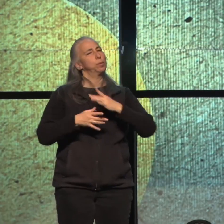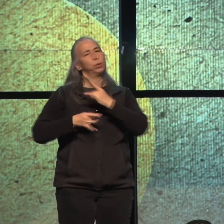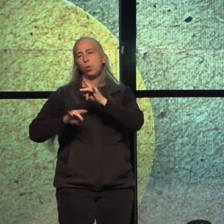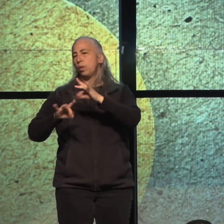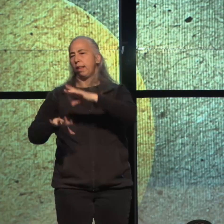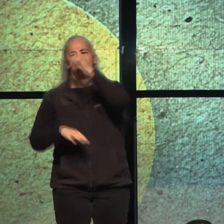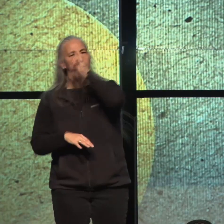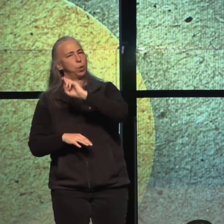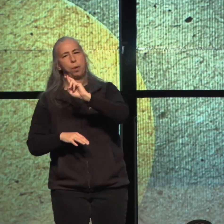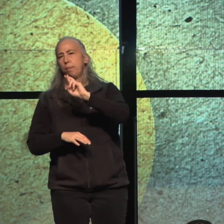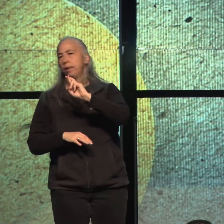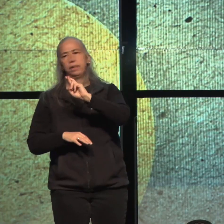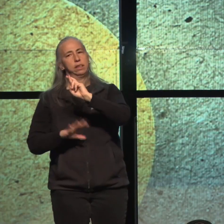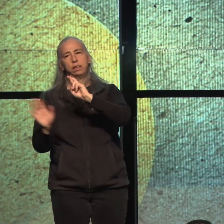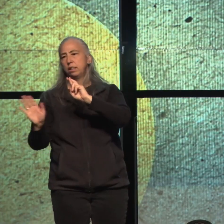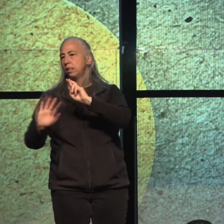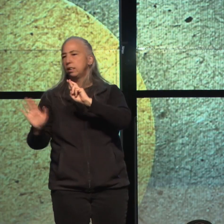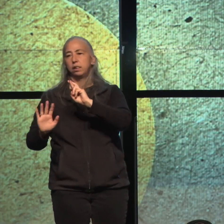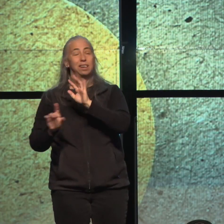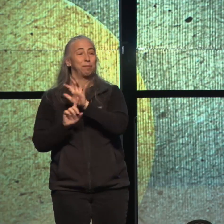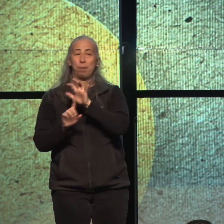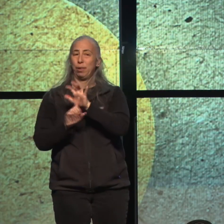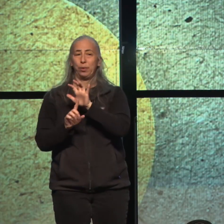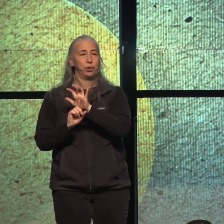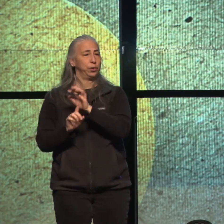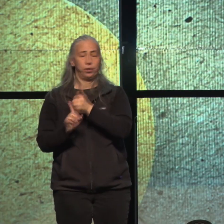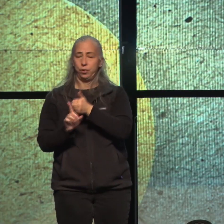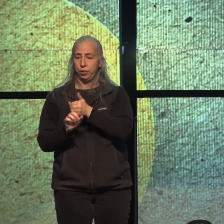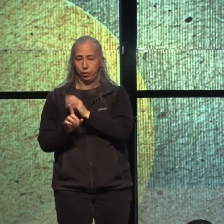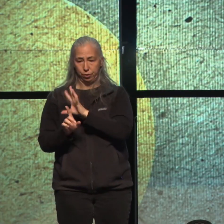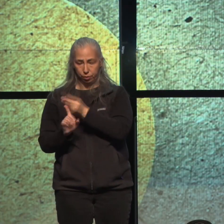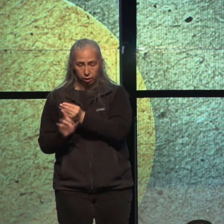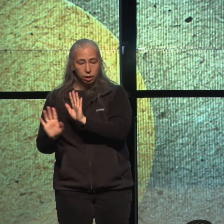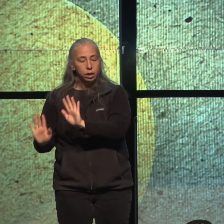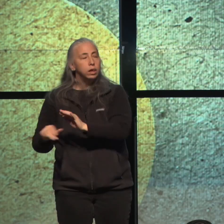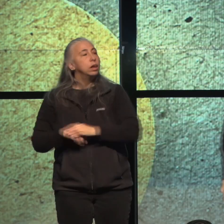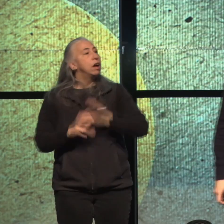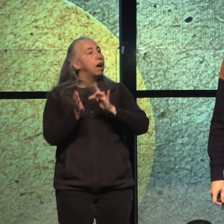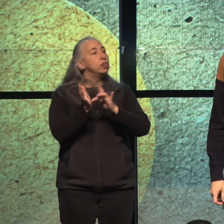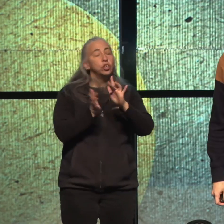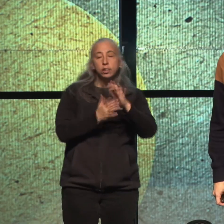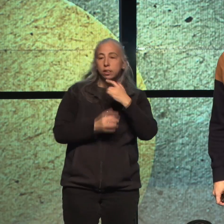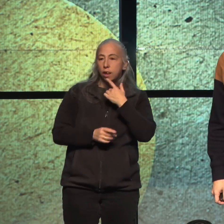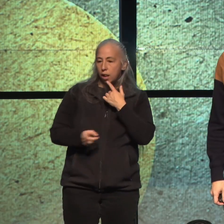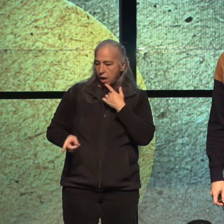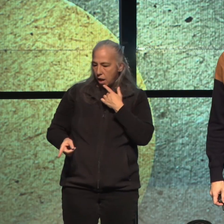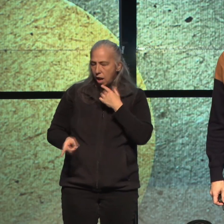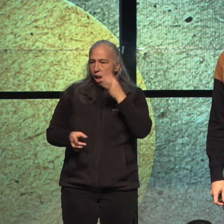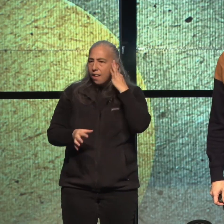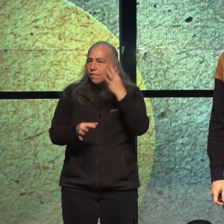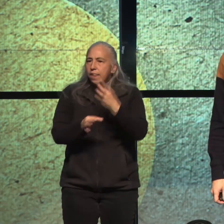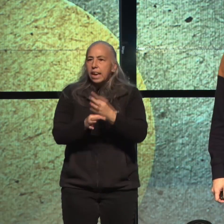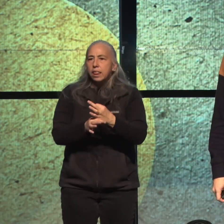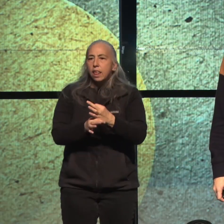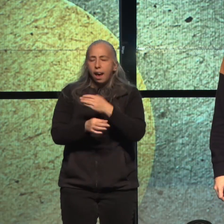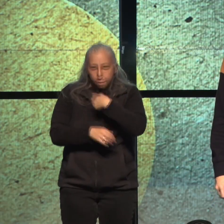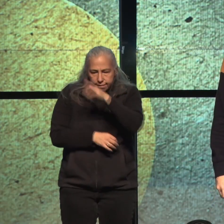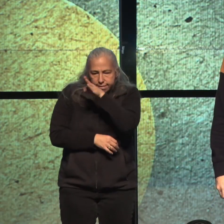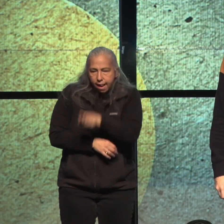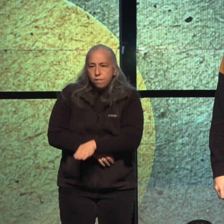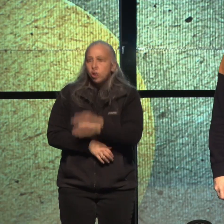time. Not a popular gig. And Jesus looks at him and says, I've never seen faith like this in all of Israel.